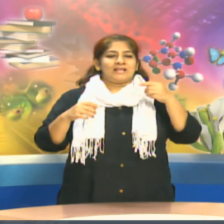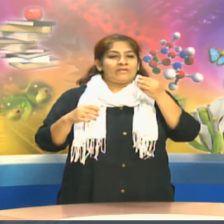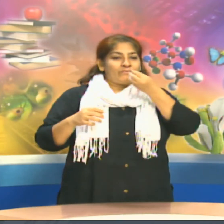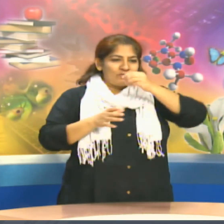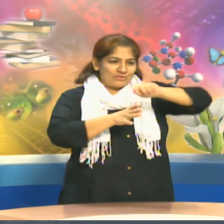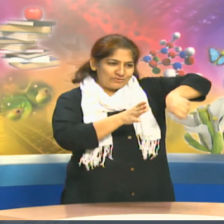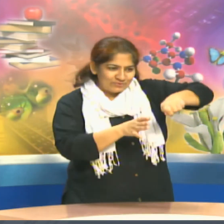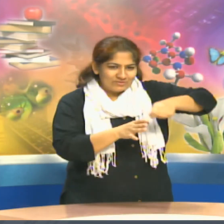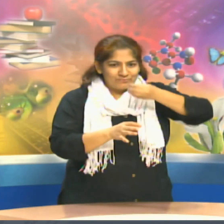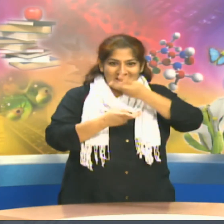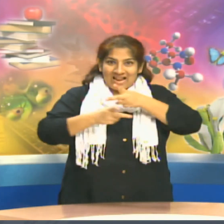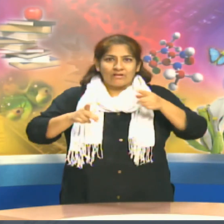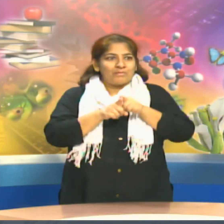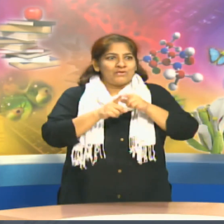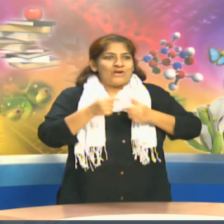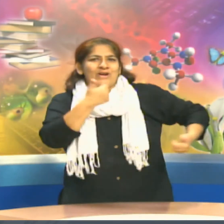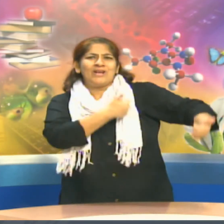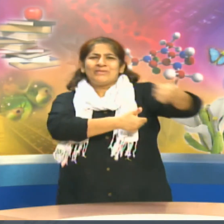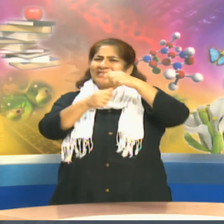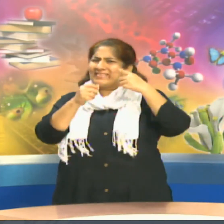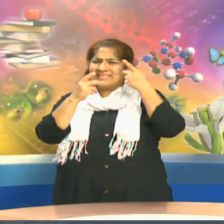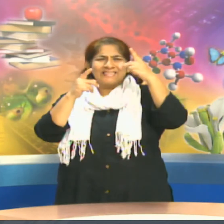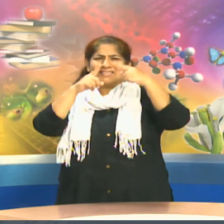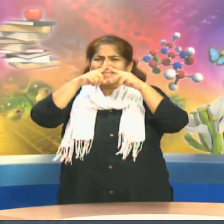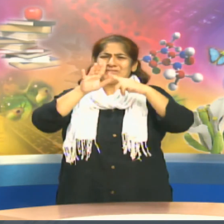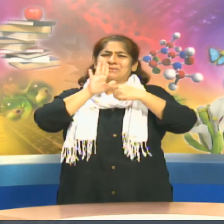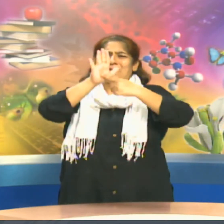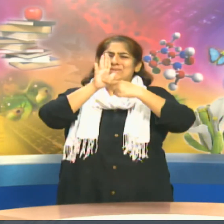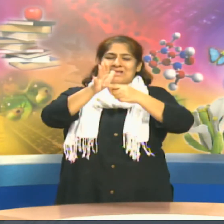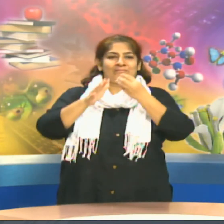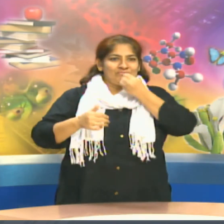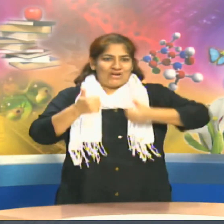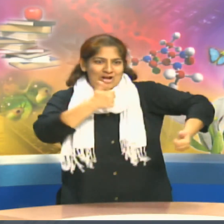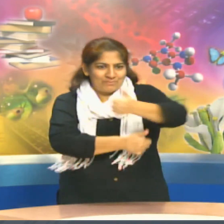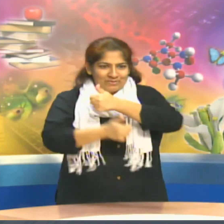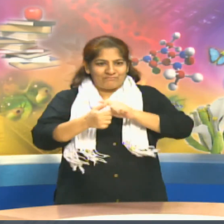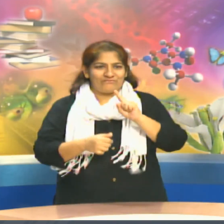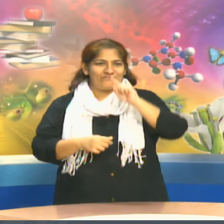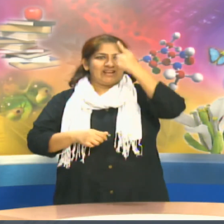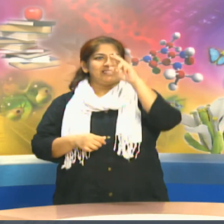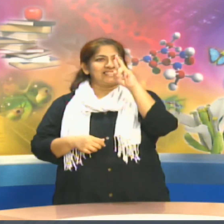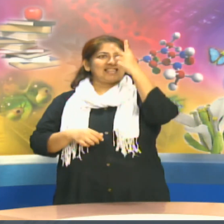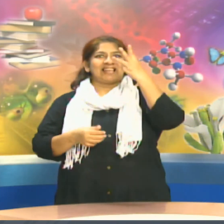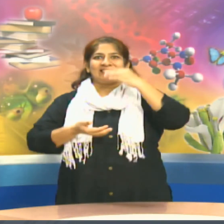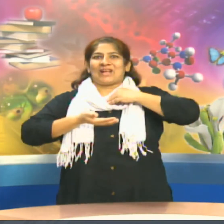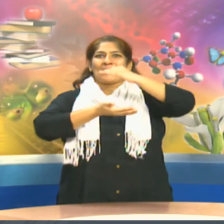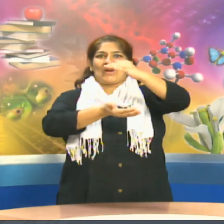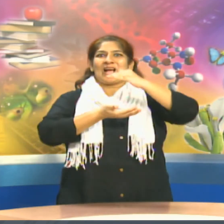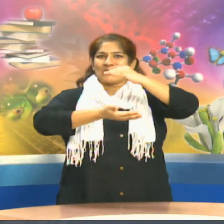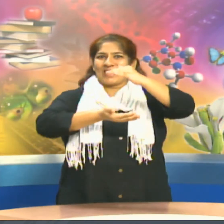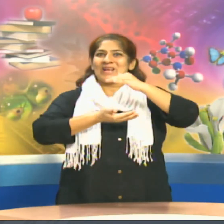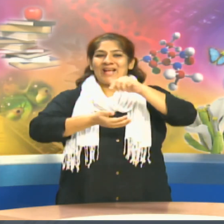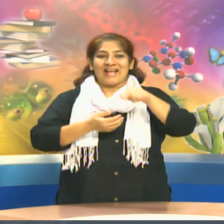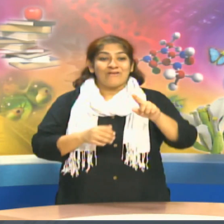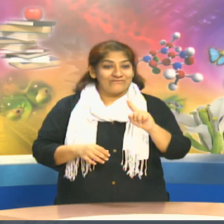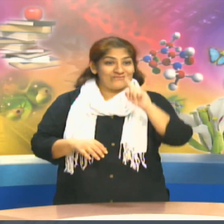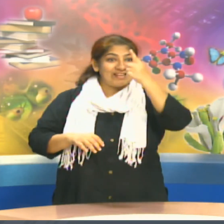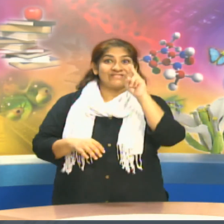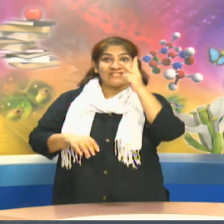competition among all them. Cooking or TV shows, there are different shows and different